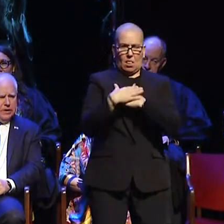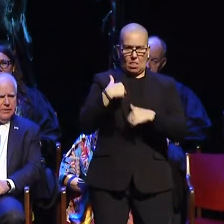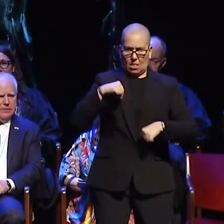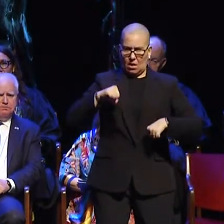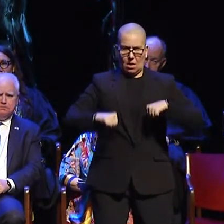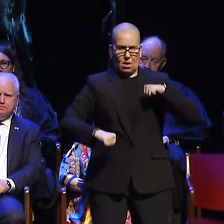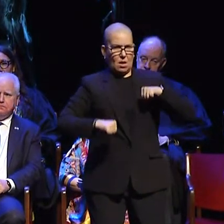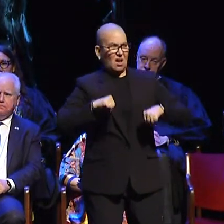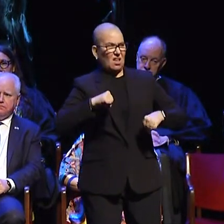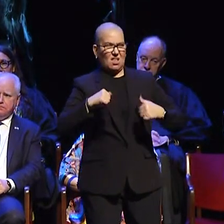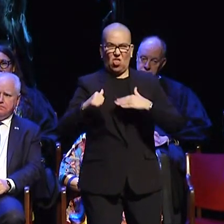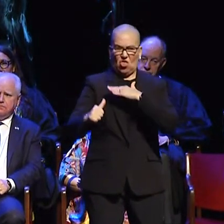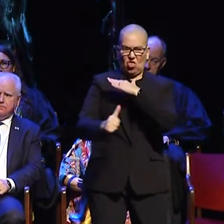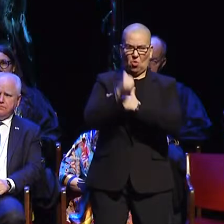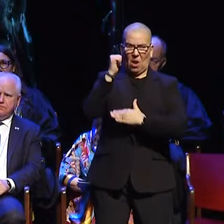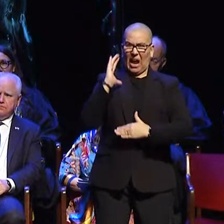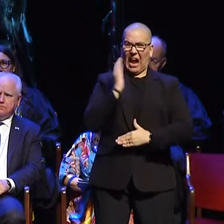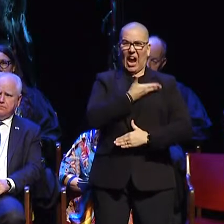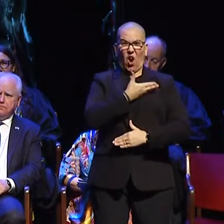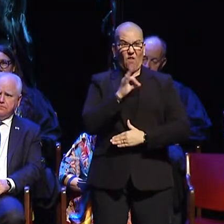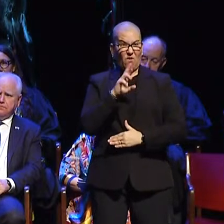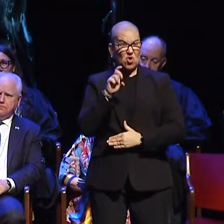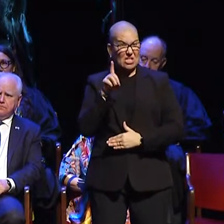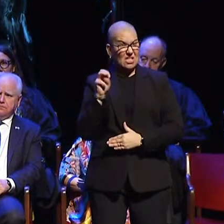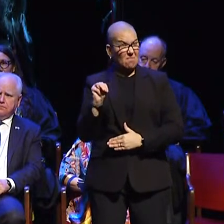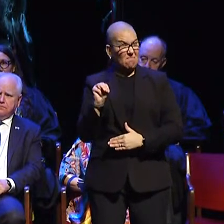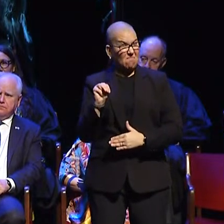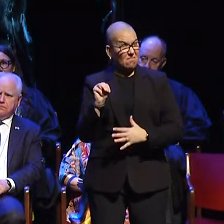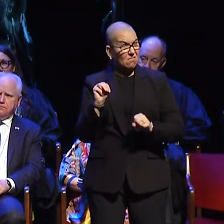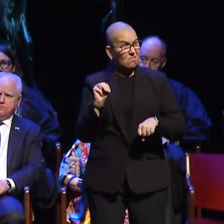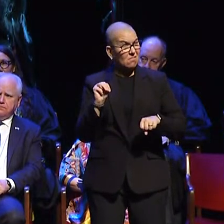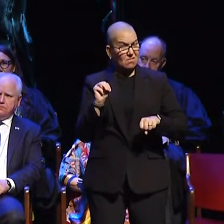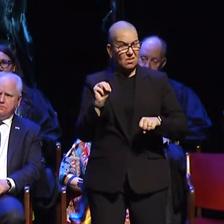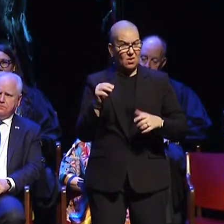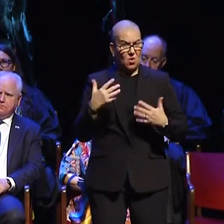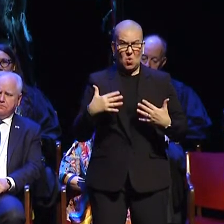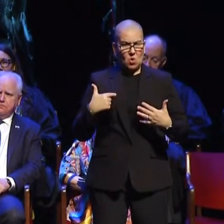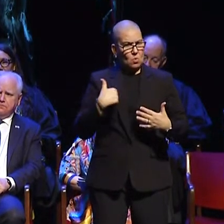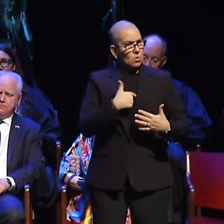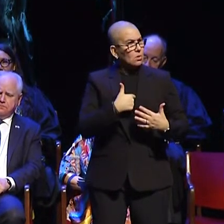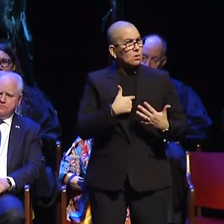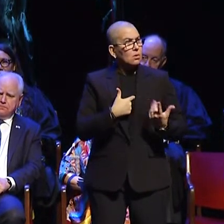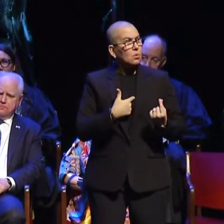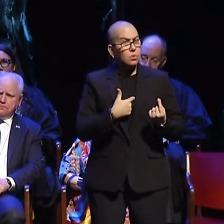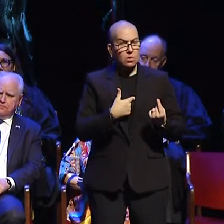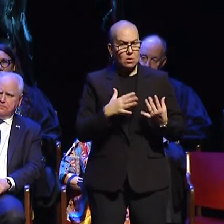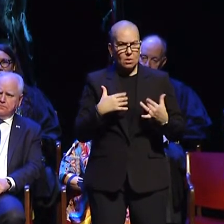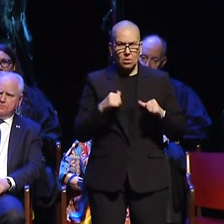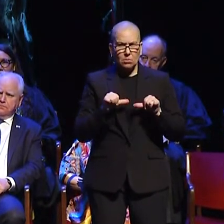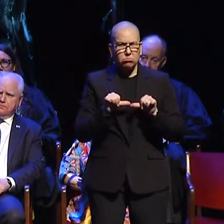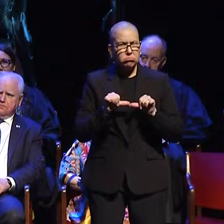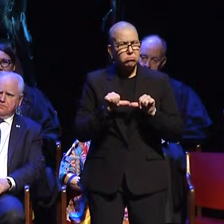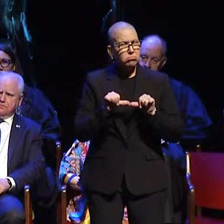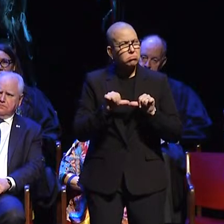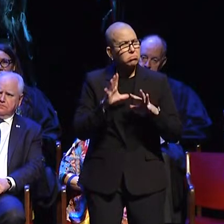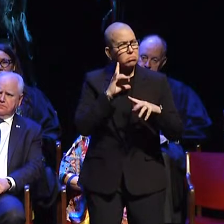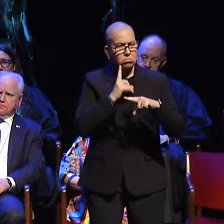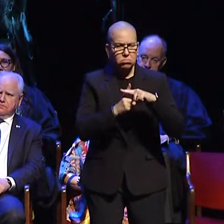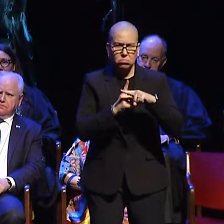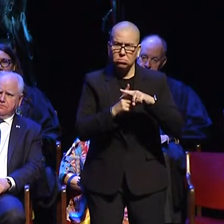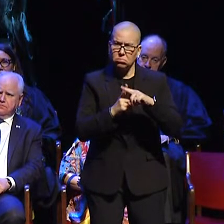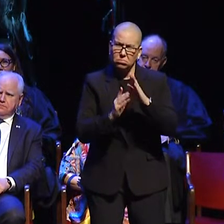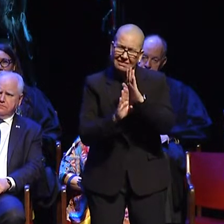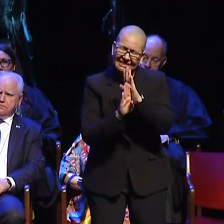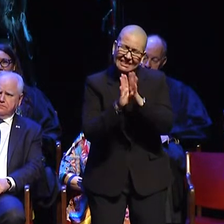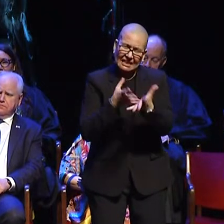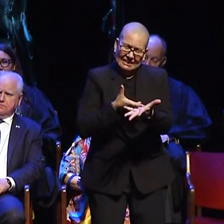democracy. We'll need to keep fighting back against it in the years to come. Through it, we have learned once again that democracy